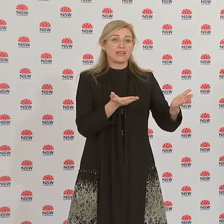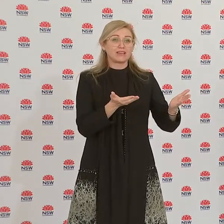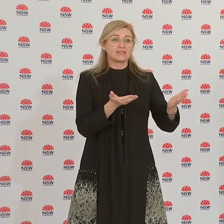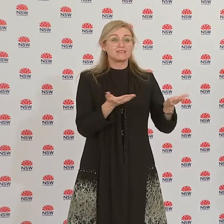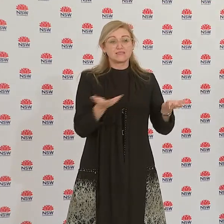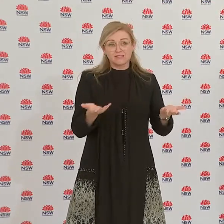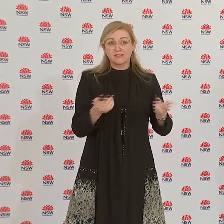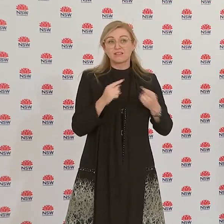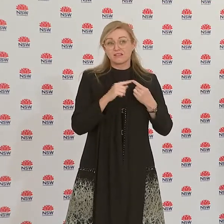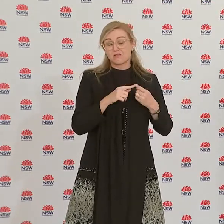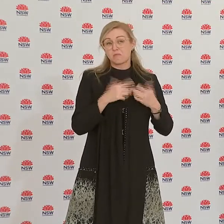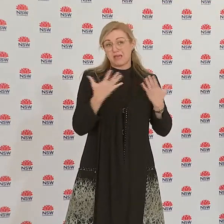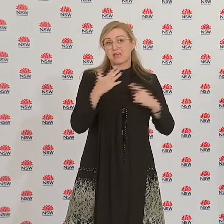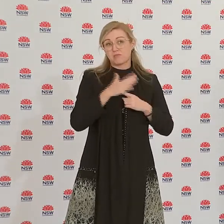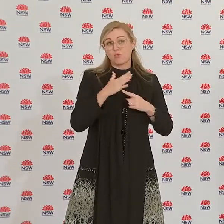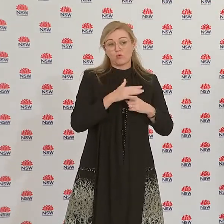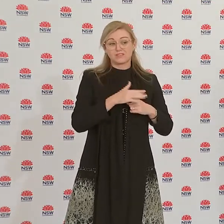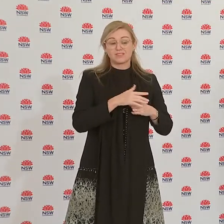also had